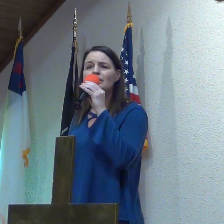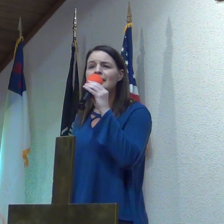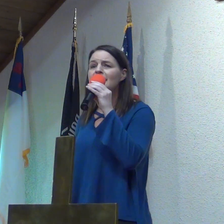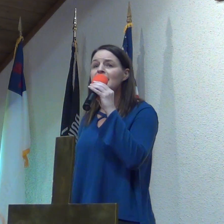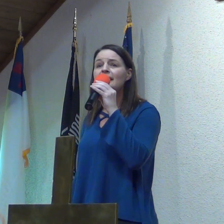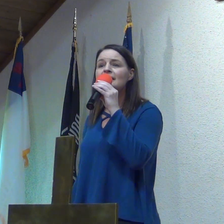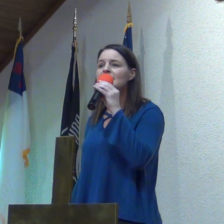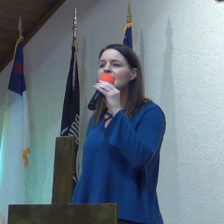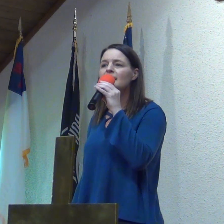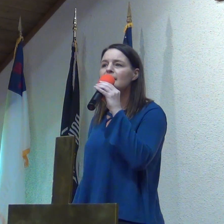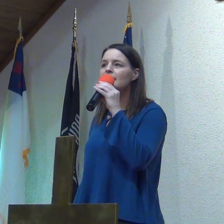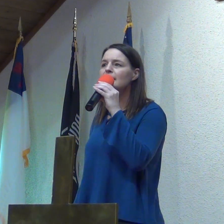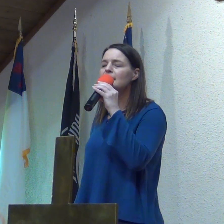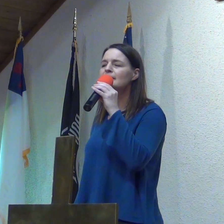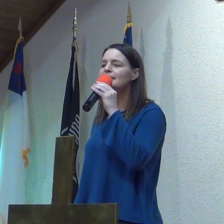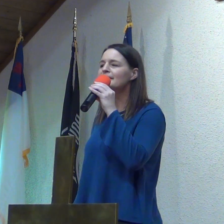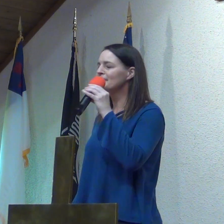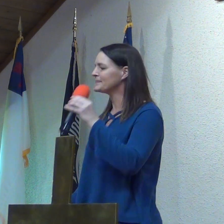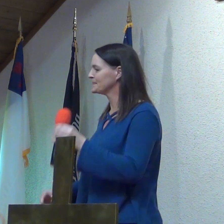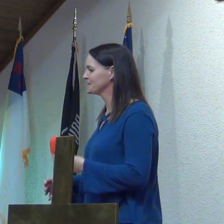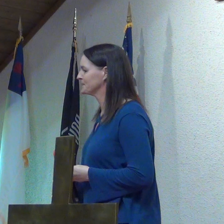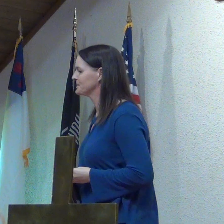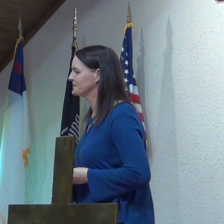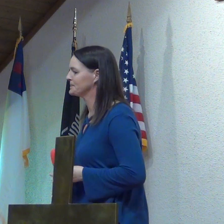there was Jesus.